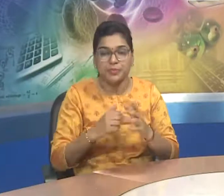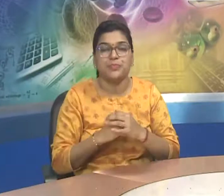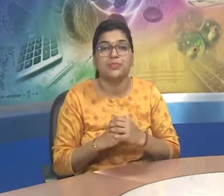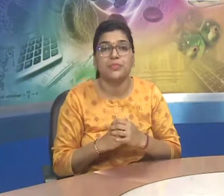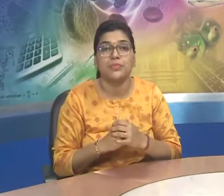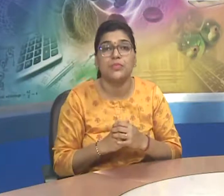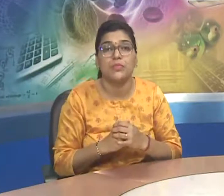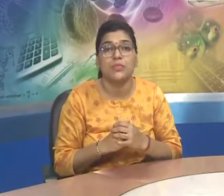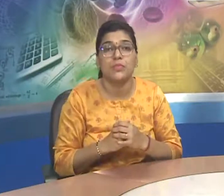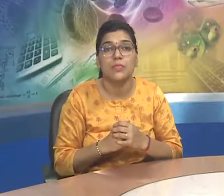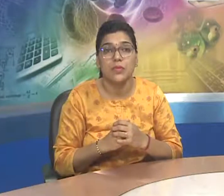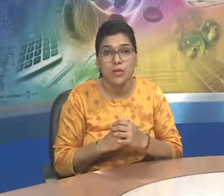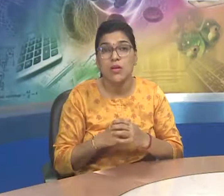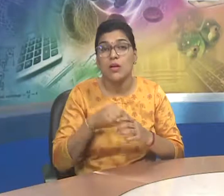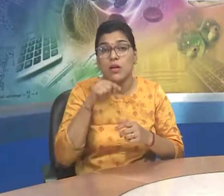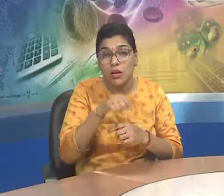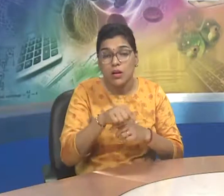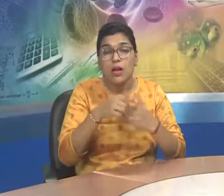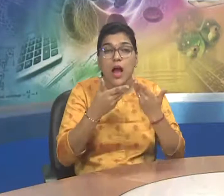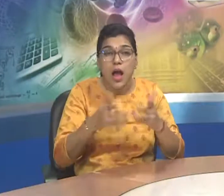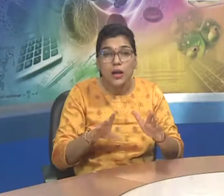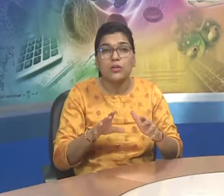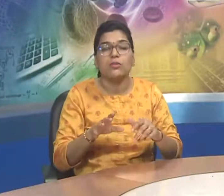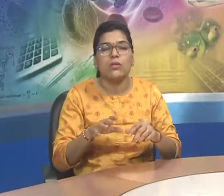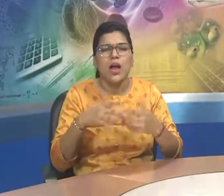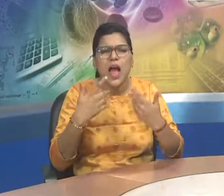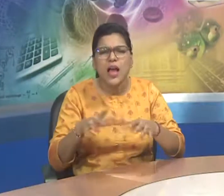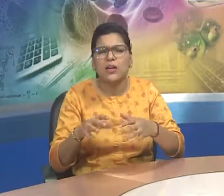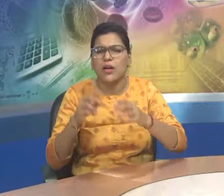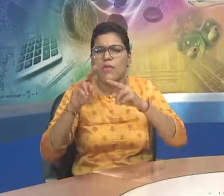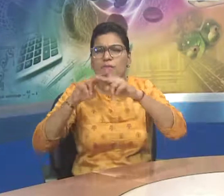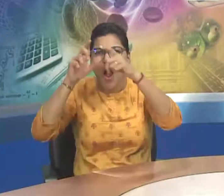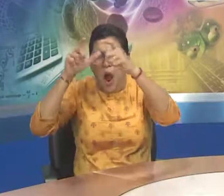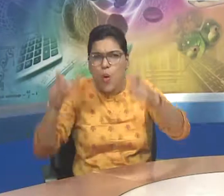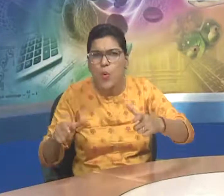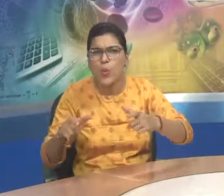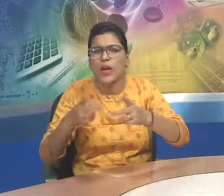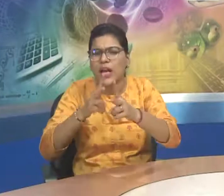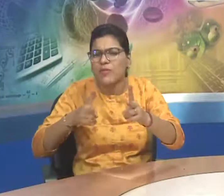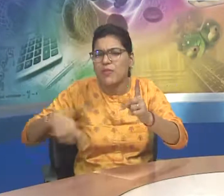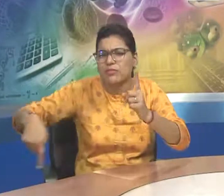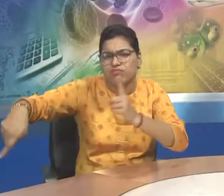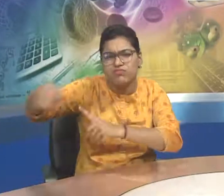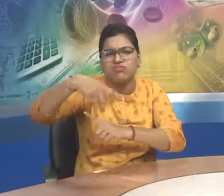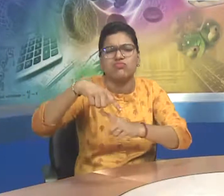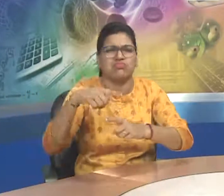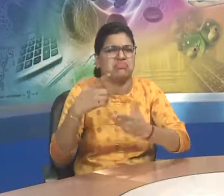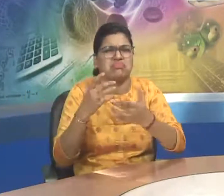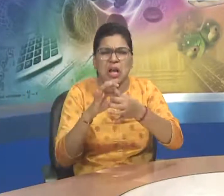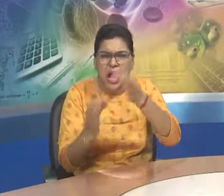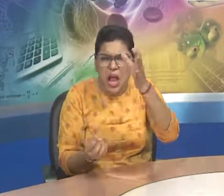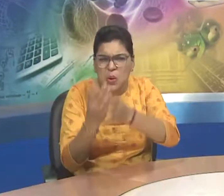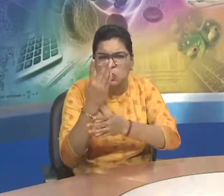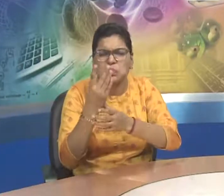spread and do not participate in risky